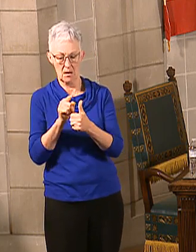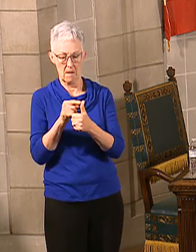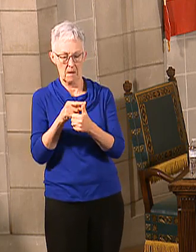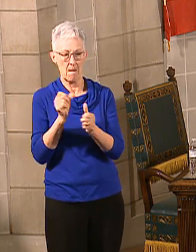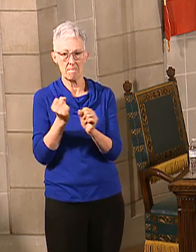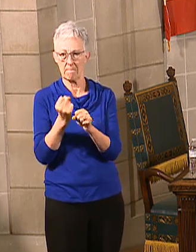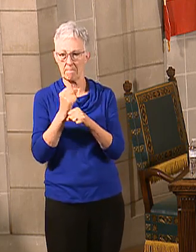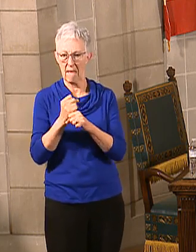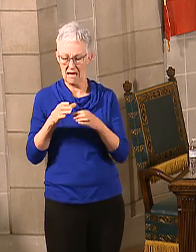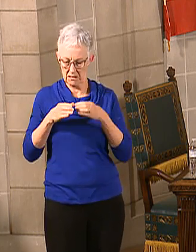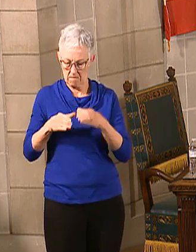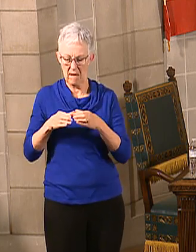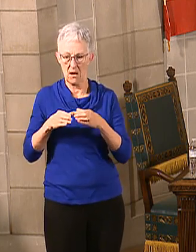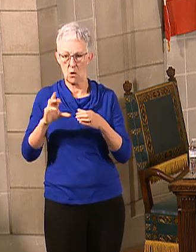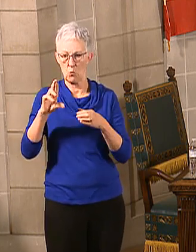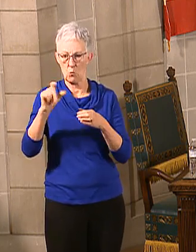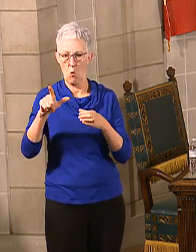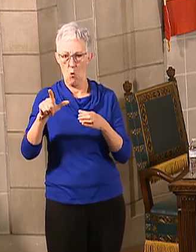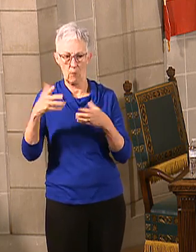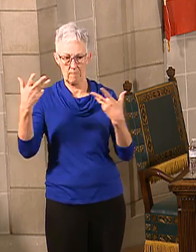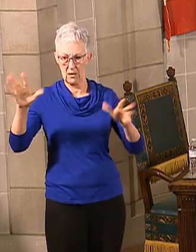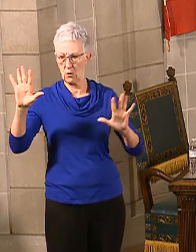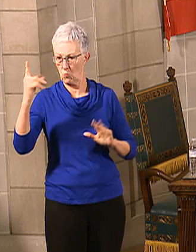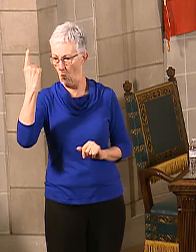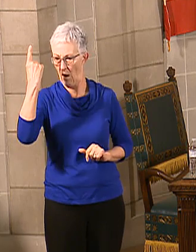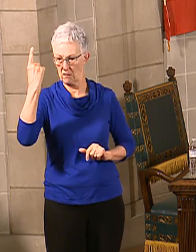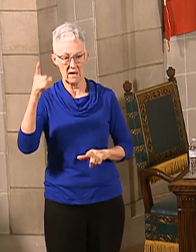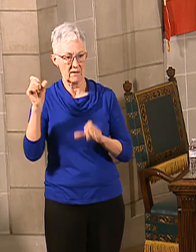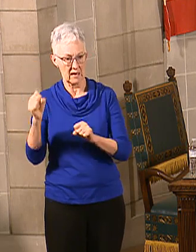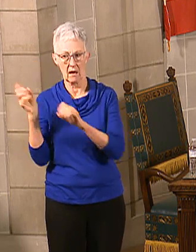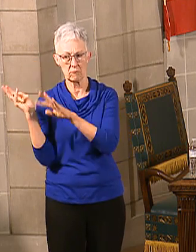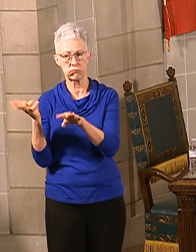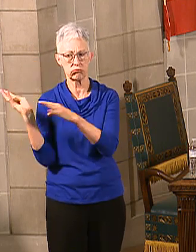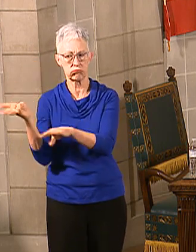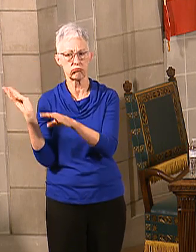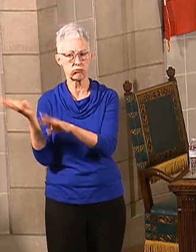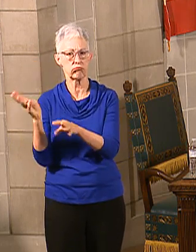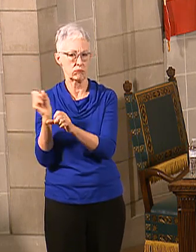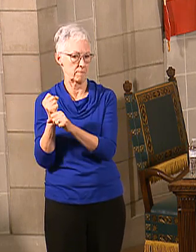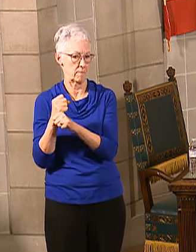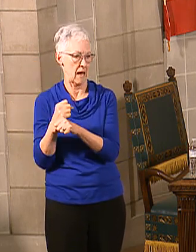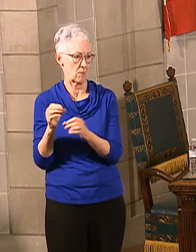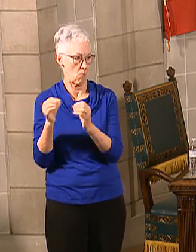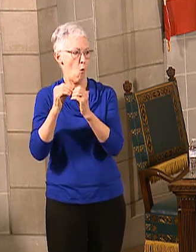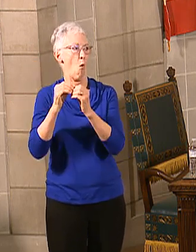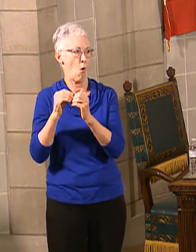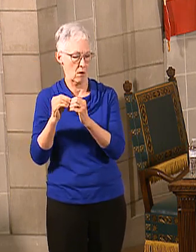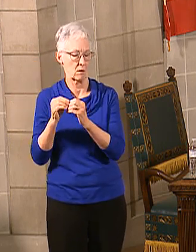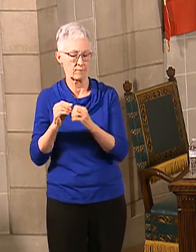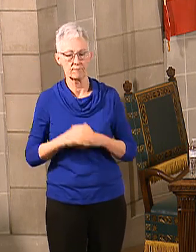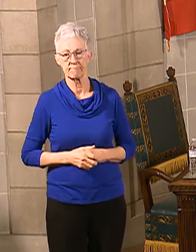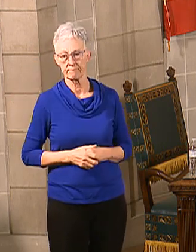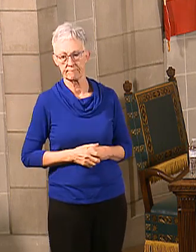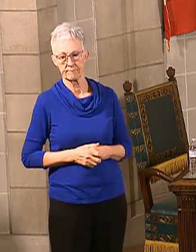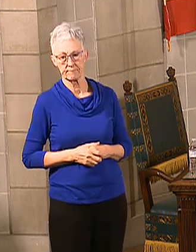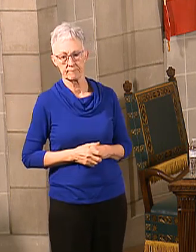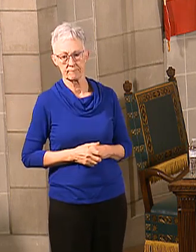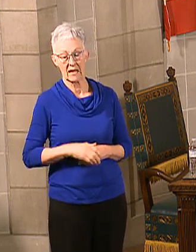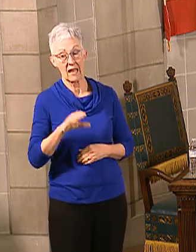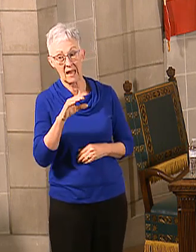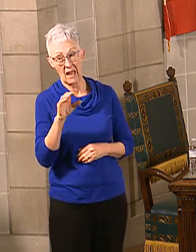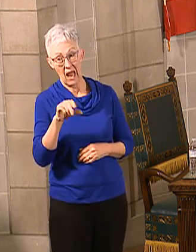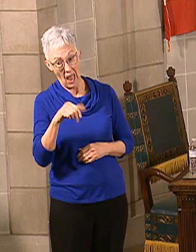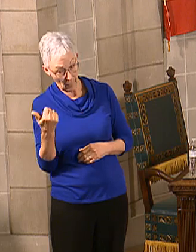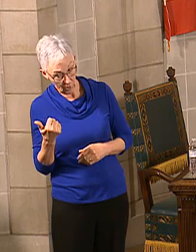supplies. And most important out of everything is wash your hands more than you think you should. At every